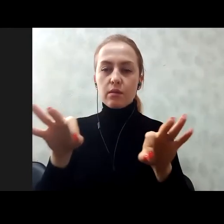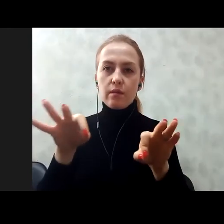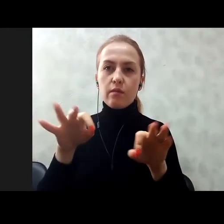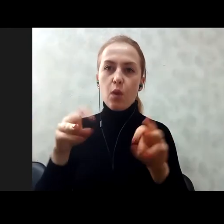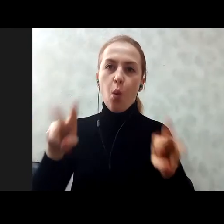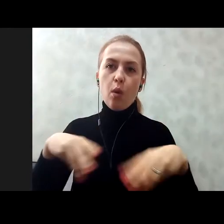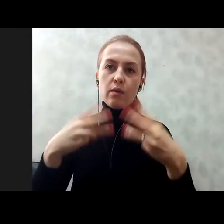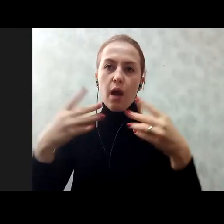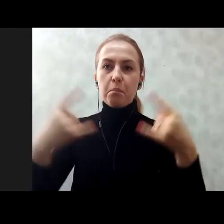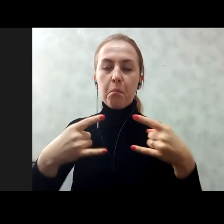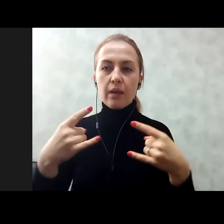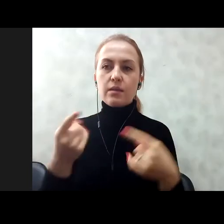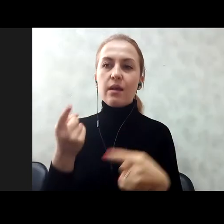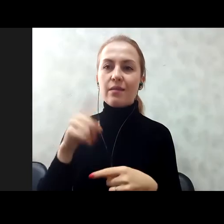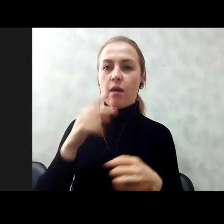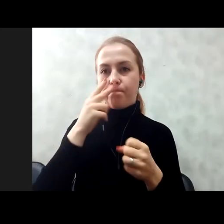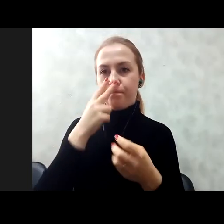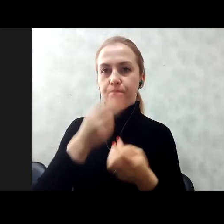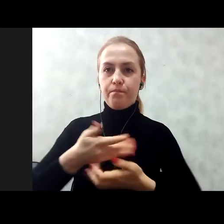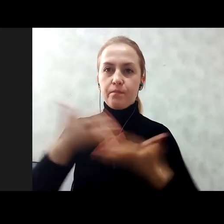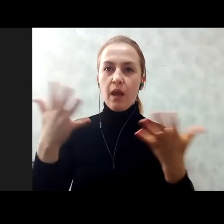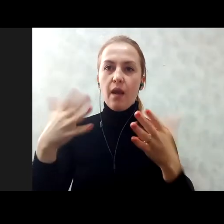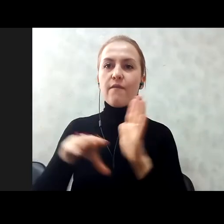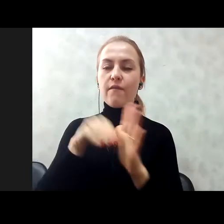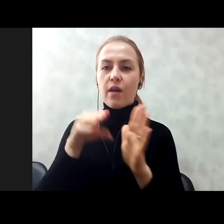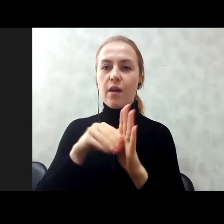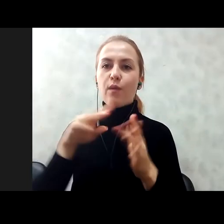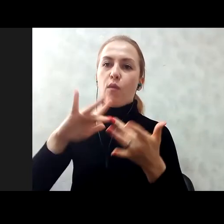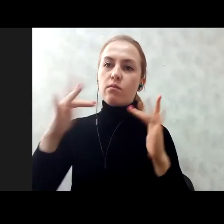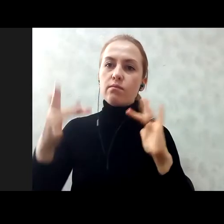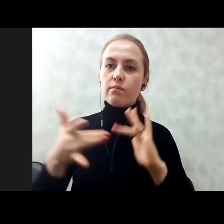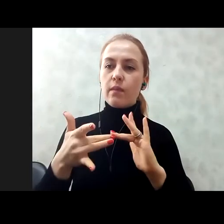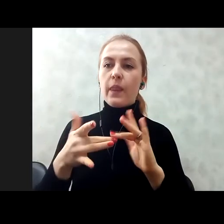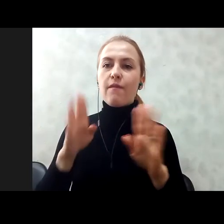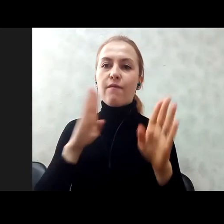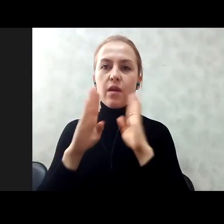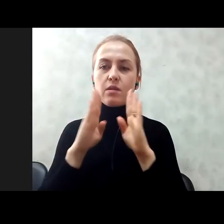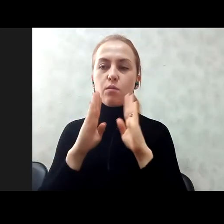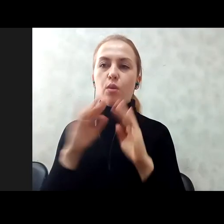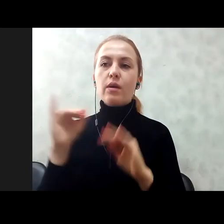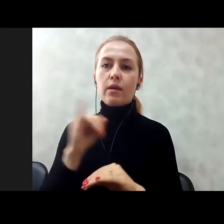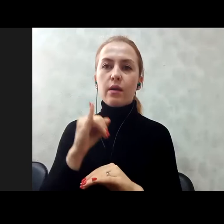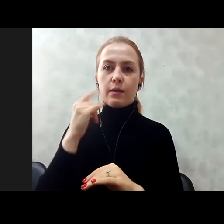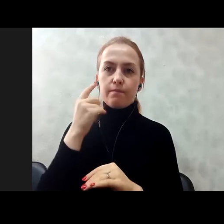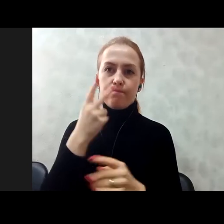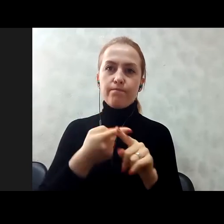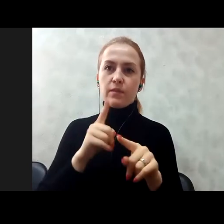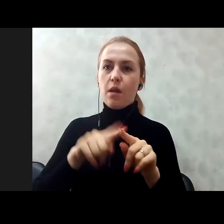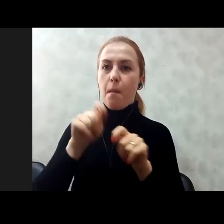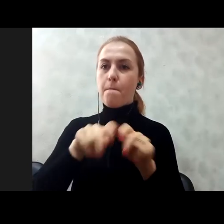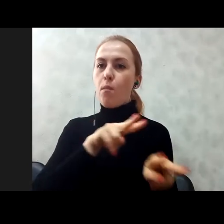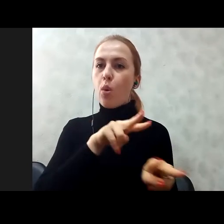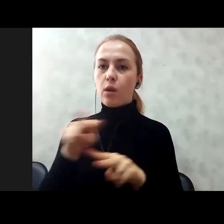of online media coverage of preparation and just the process of elections. And